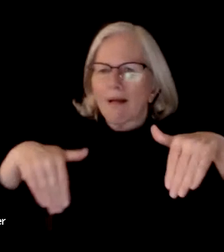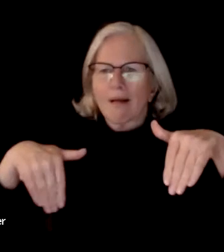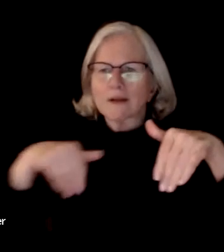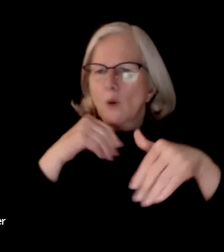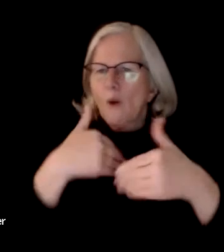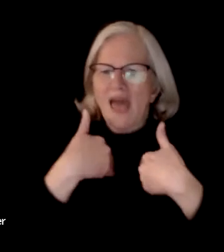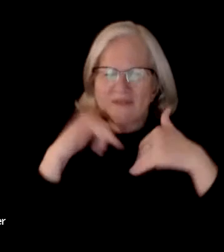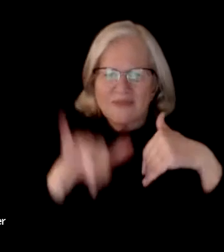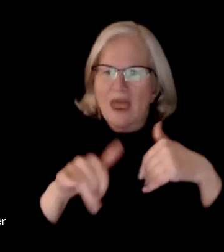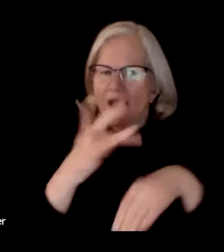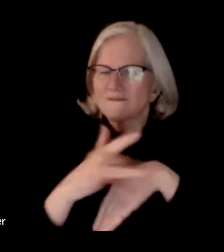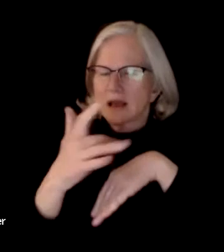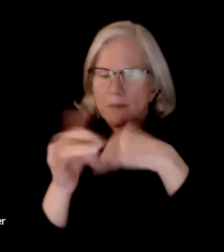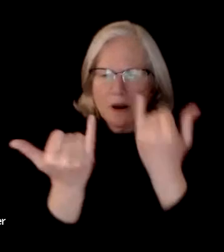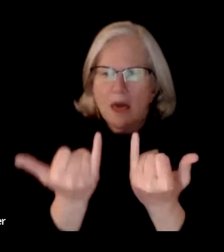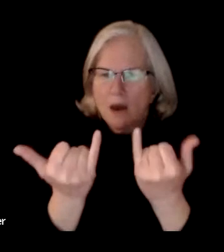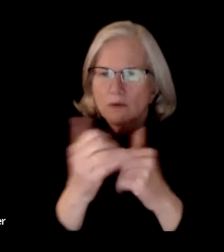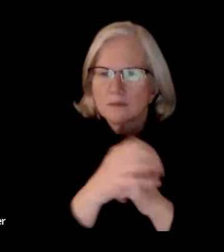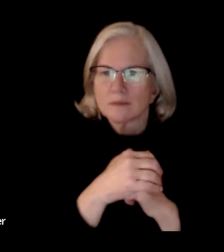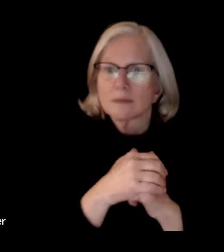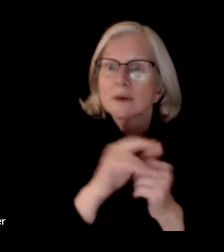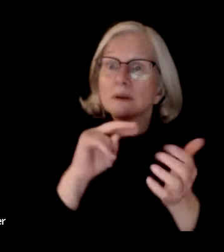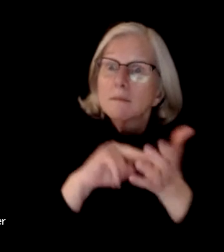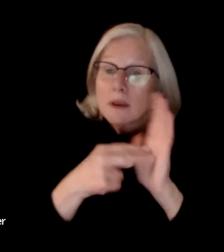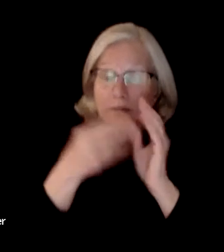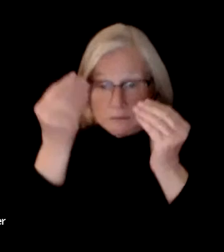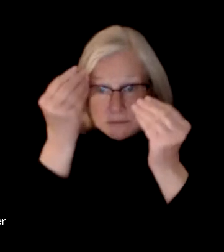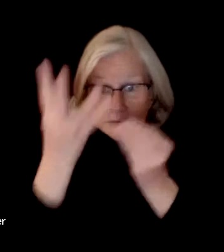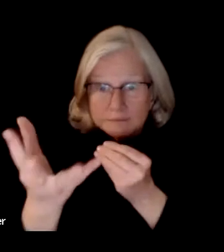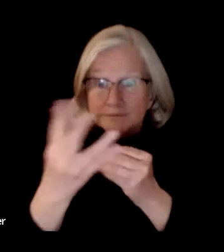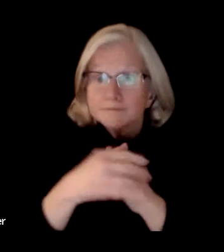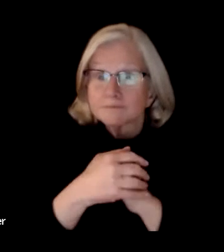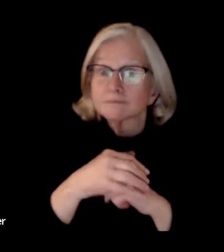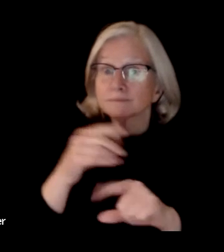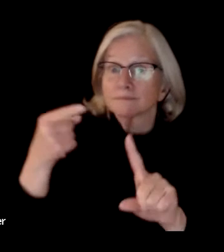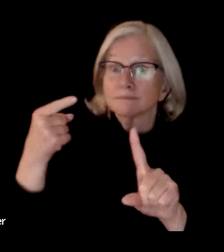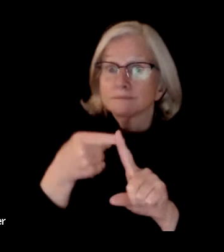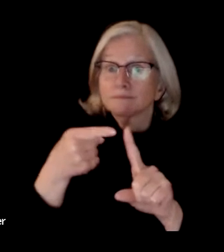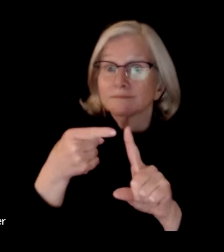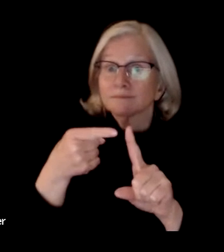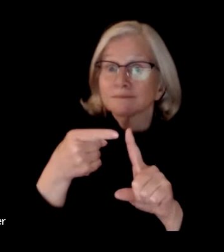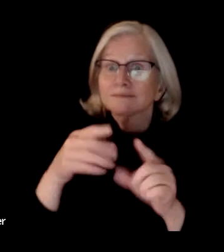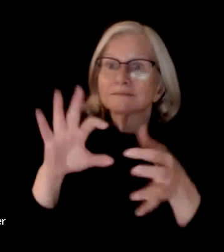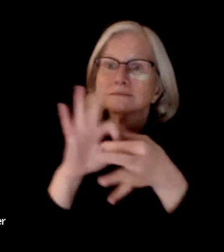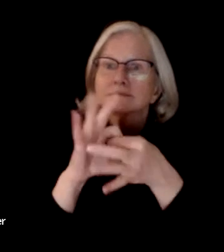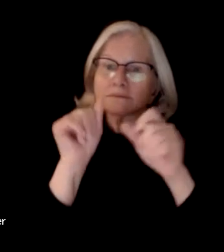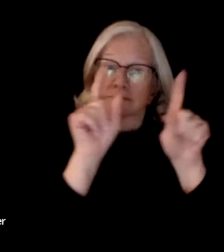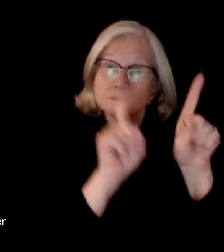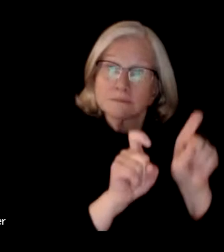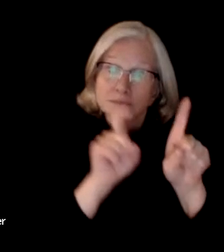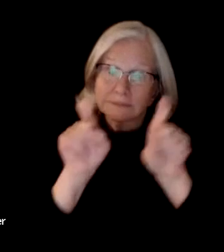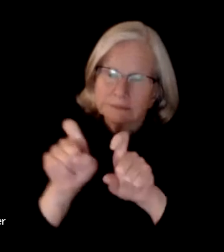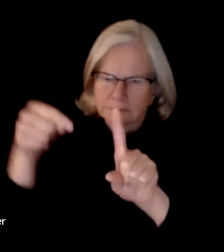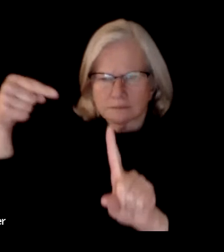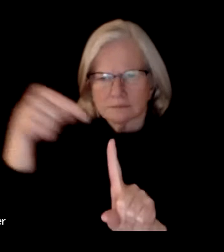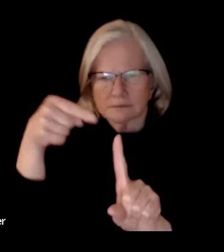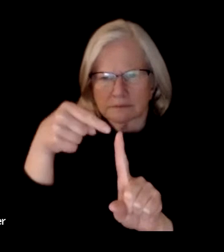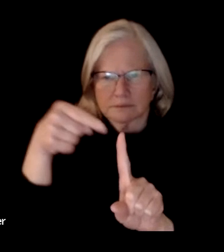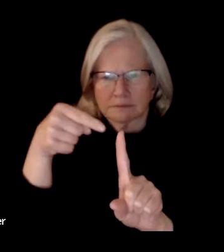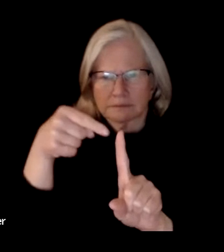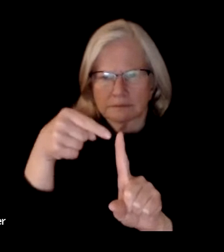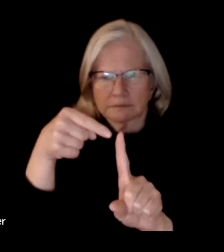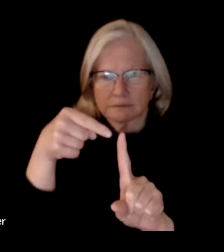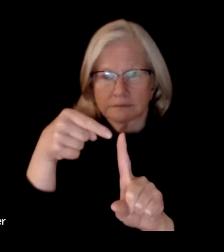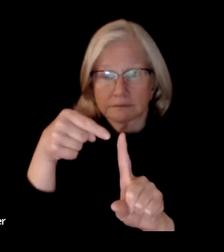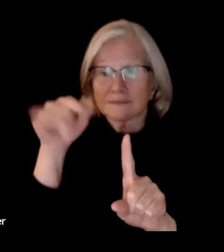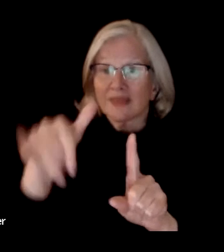again, I want to be explicit, we're talking about information about tests. The file that was